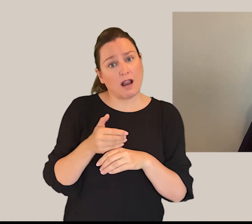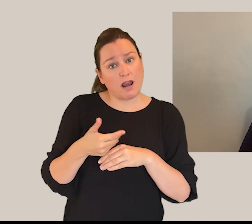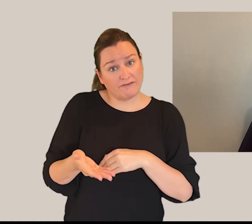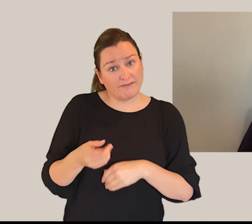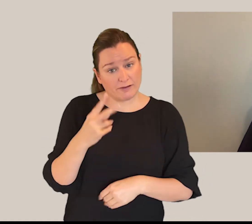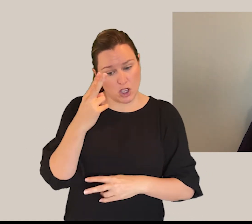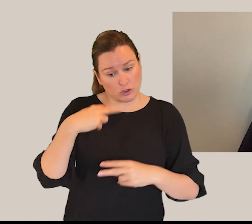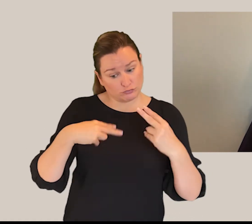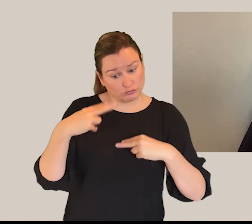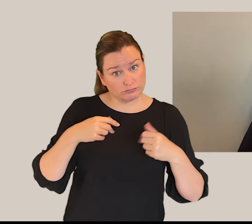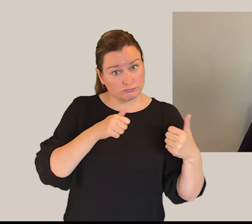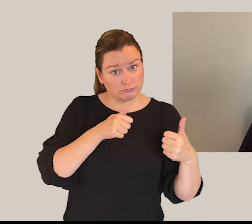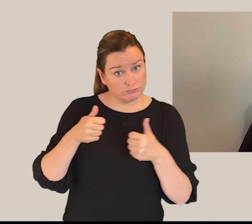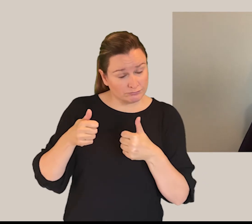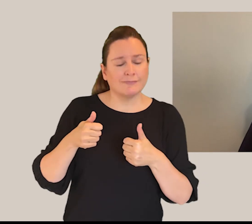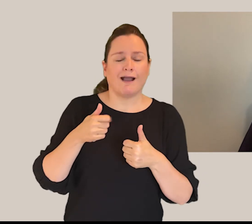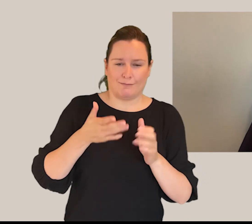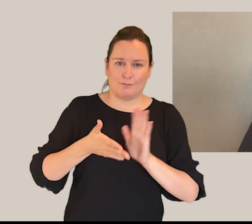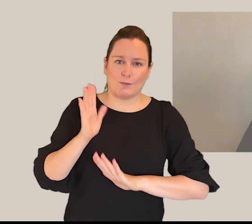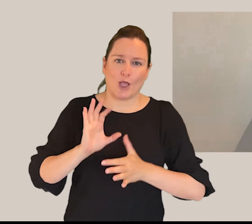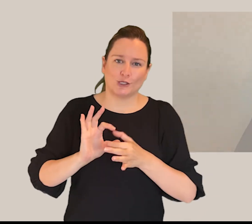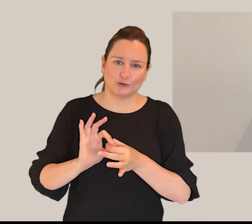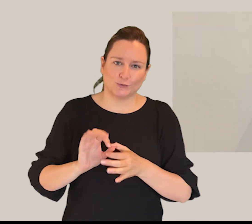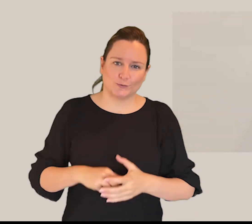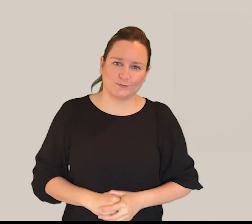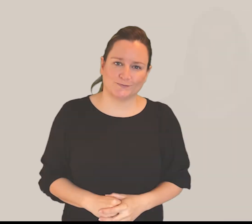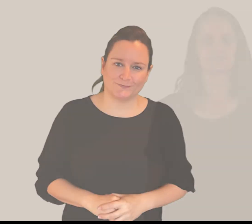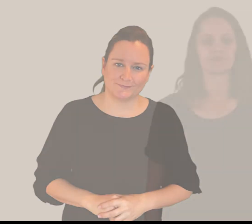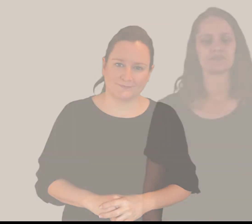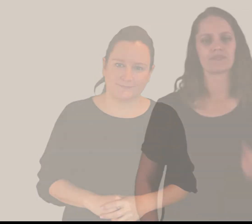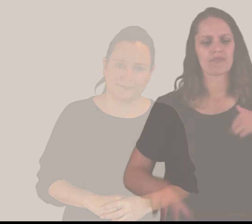vaccination just to maintain top safety.